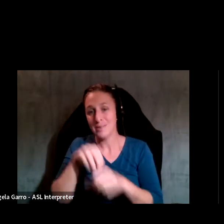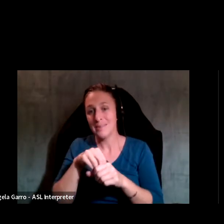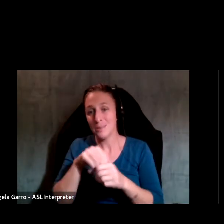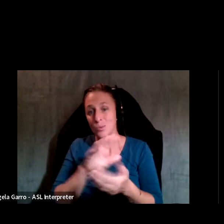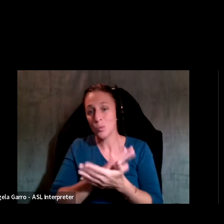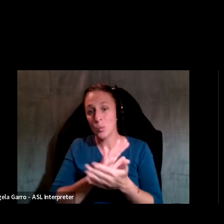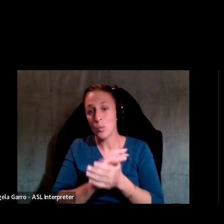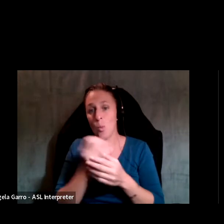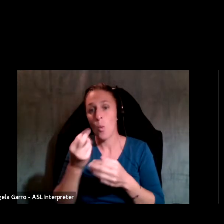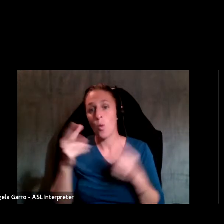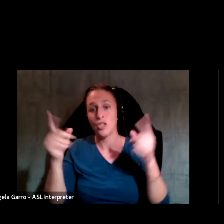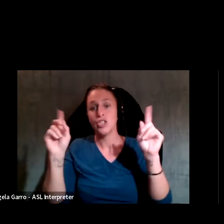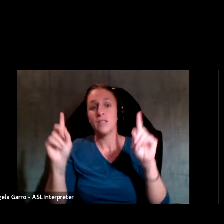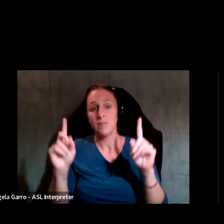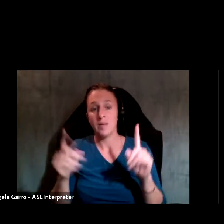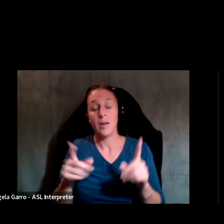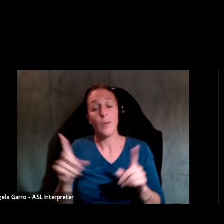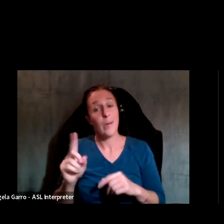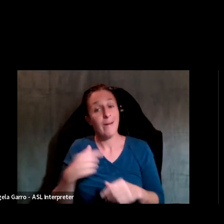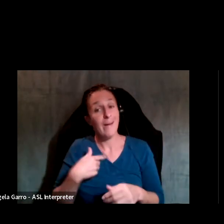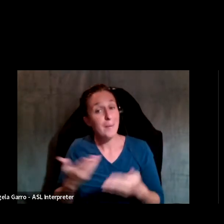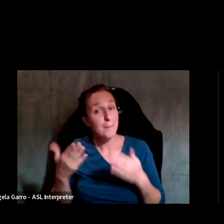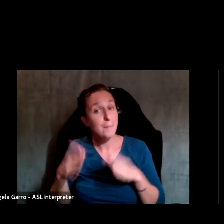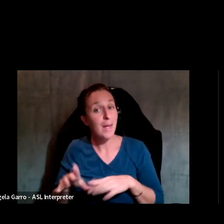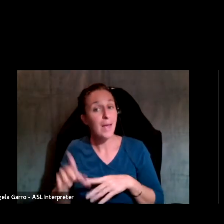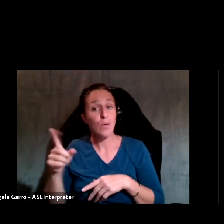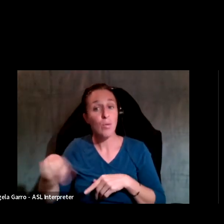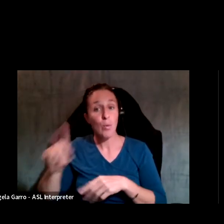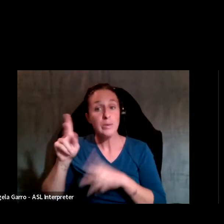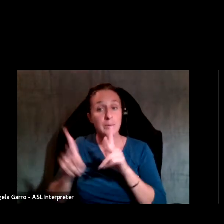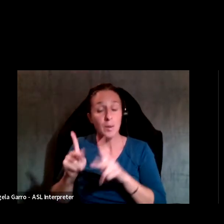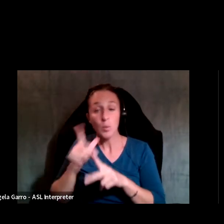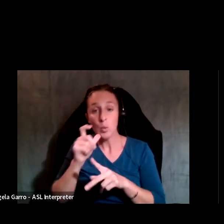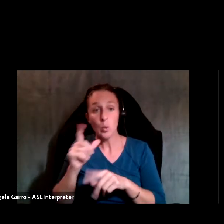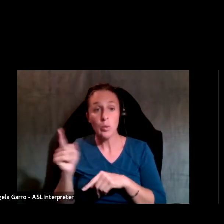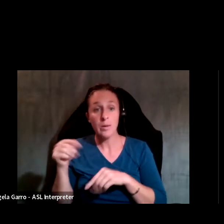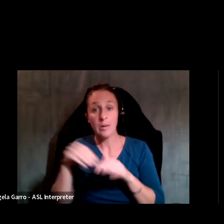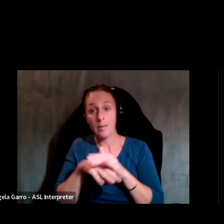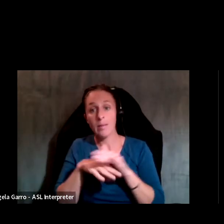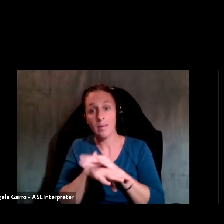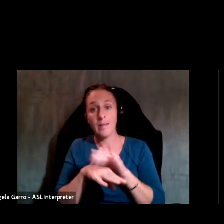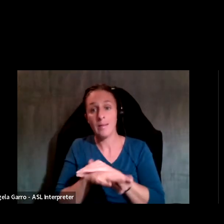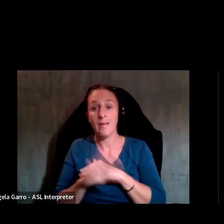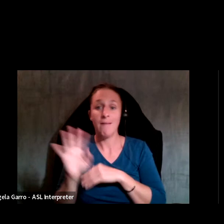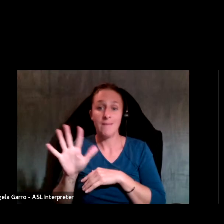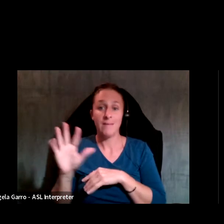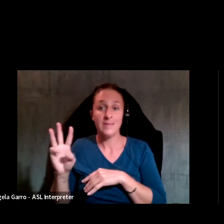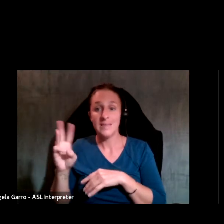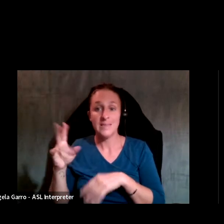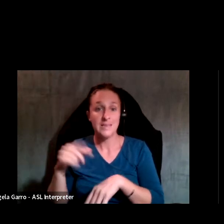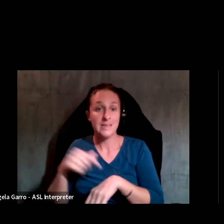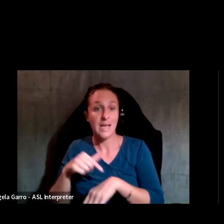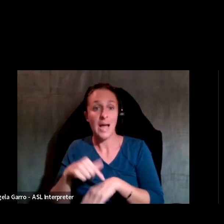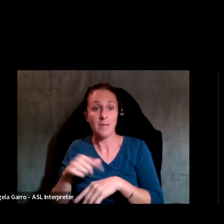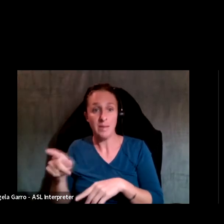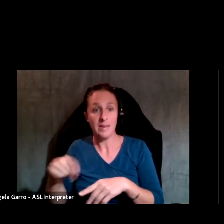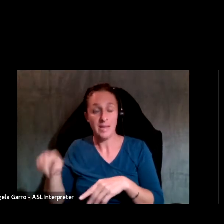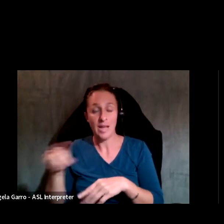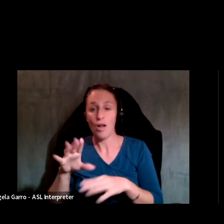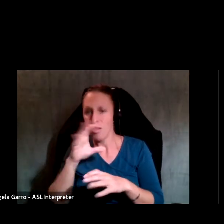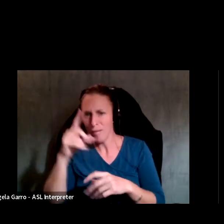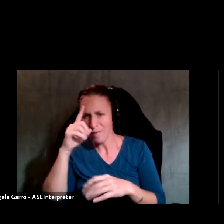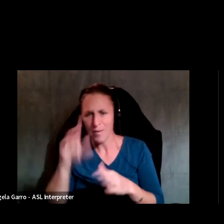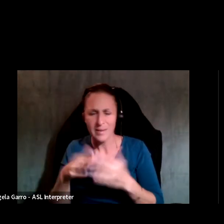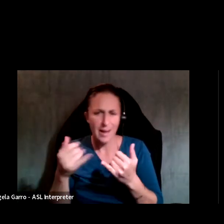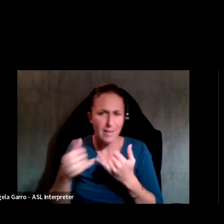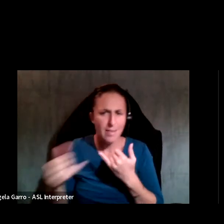achievement. Whereas I'll bet you the people that are in there 5 or 6 times are looking for the deadlines